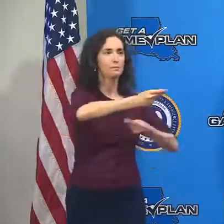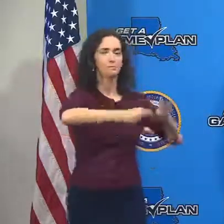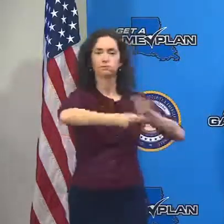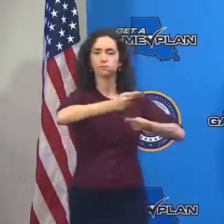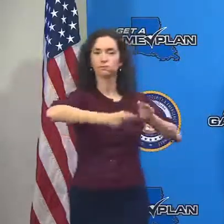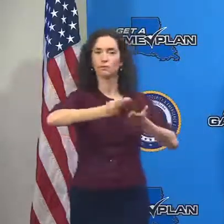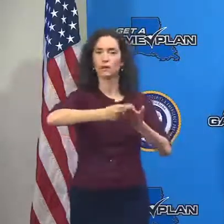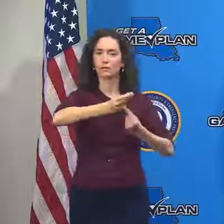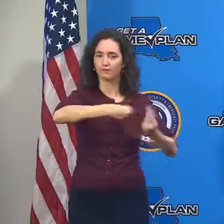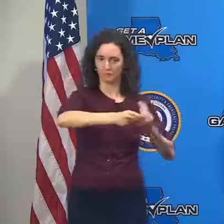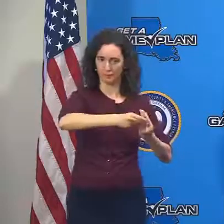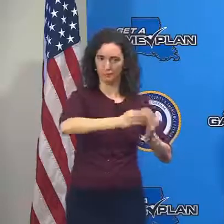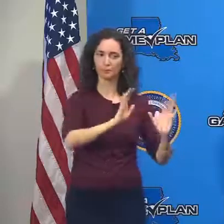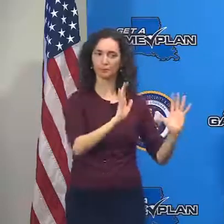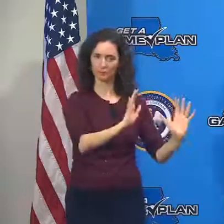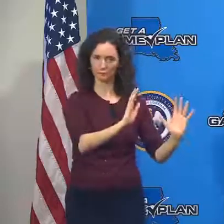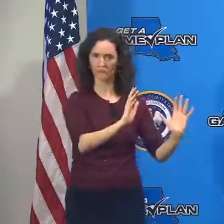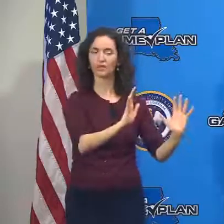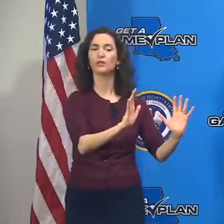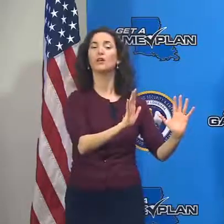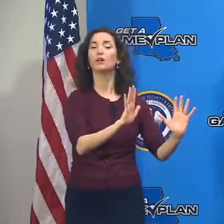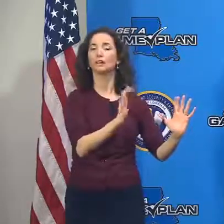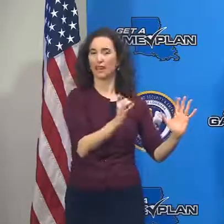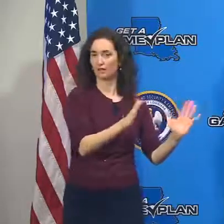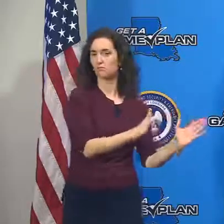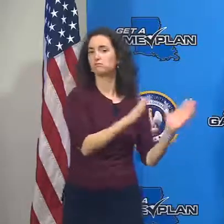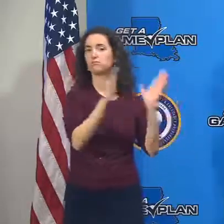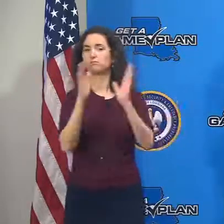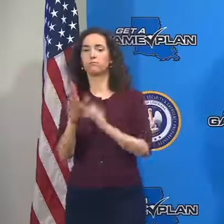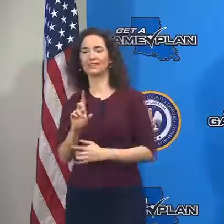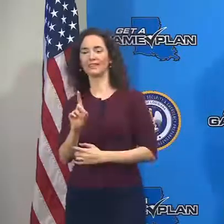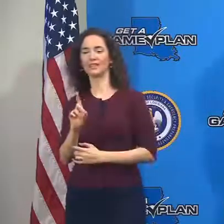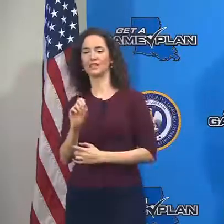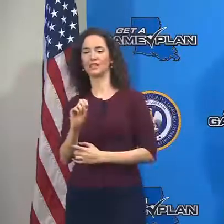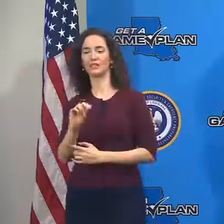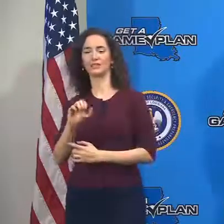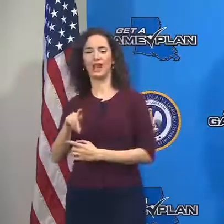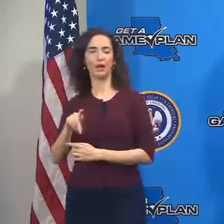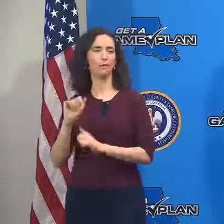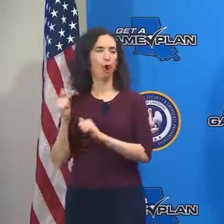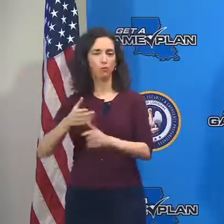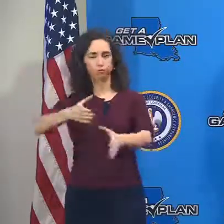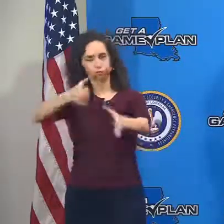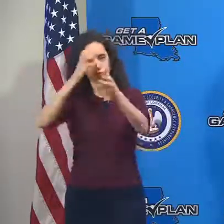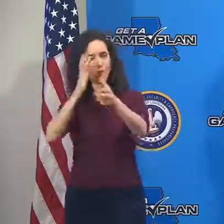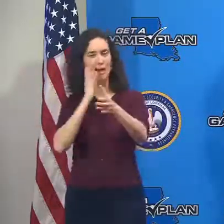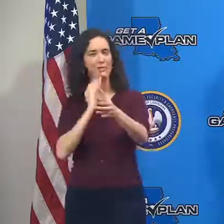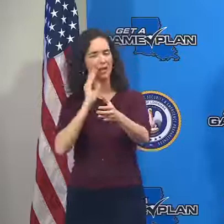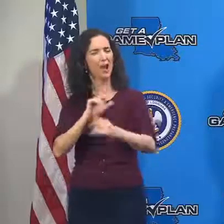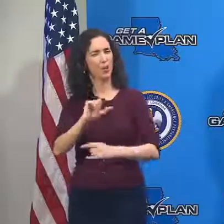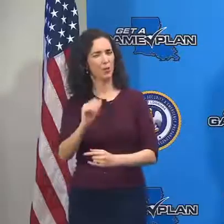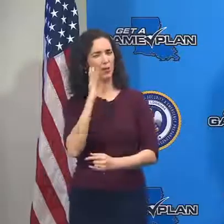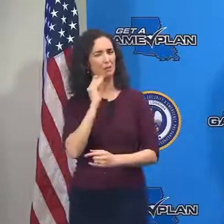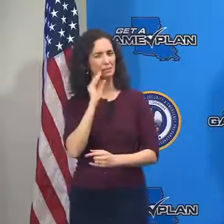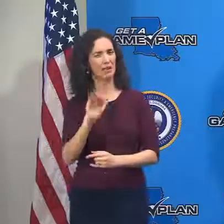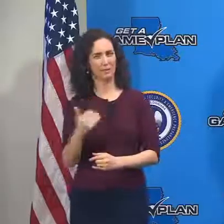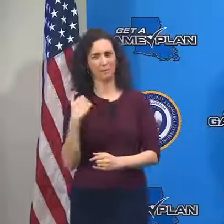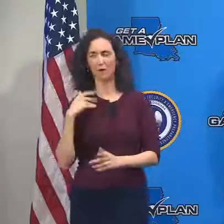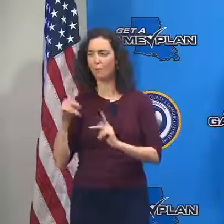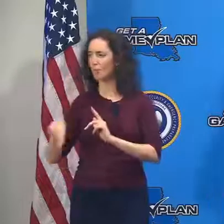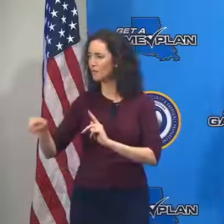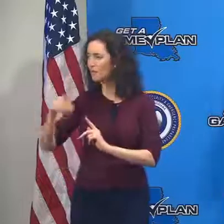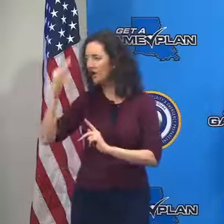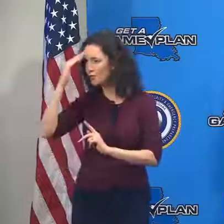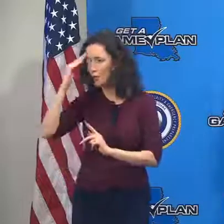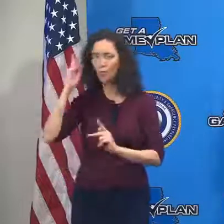Then DSNAP. Everybody knows about DSNAP, and we are well versed in doing DSNAP in Louisiana, and people know about it,